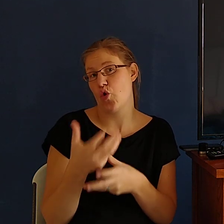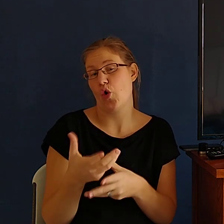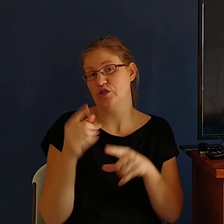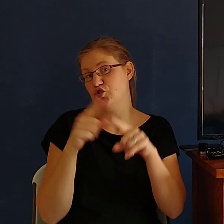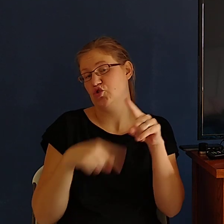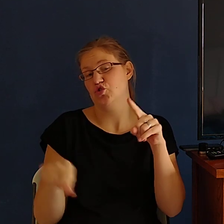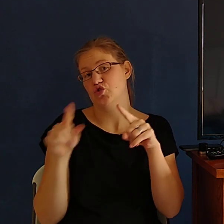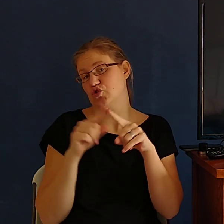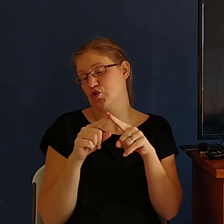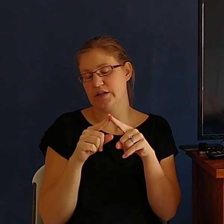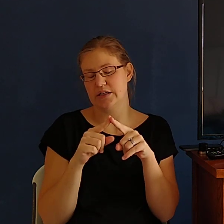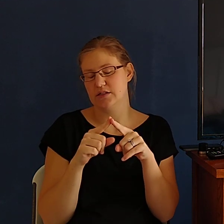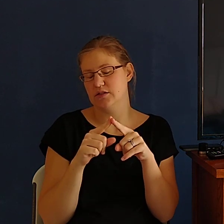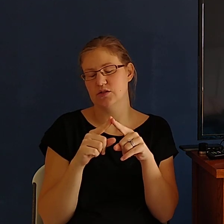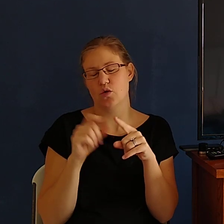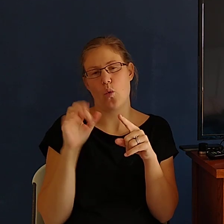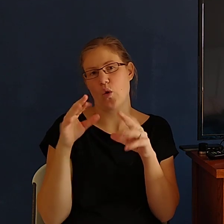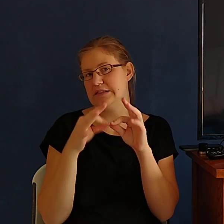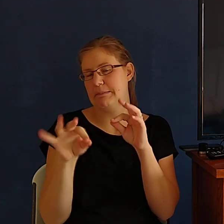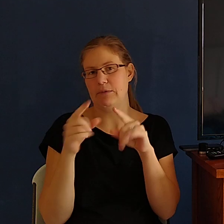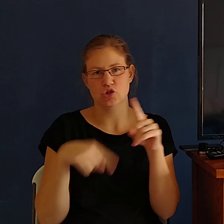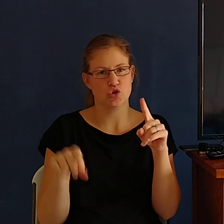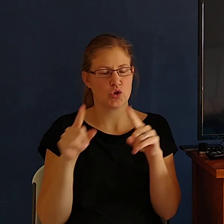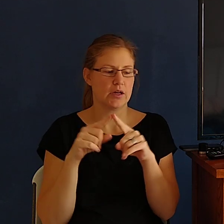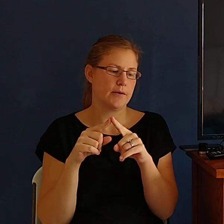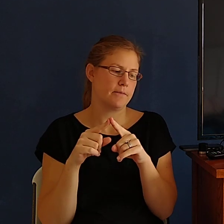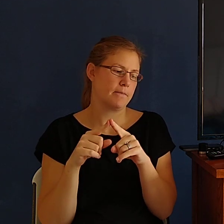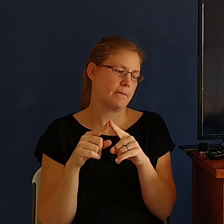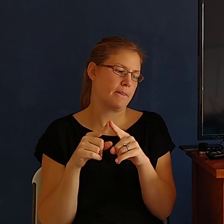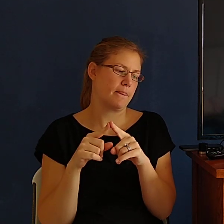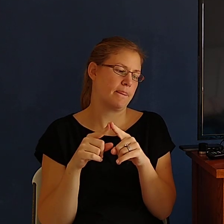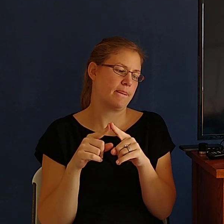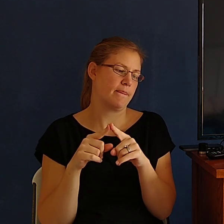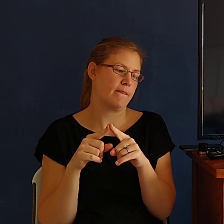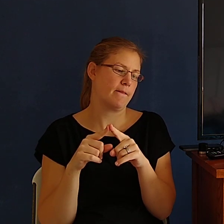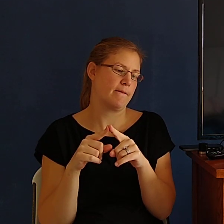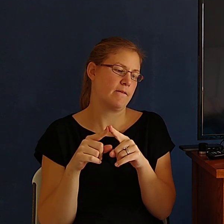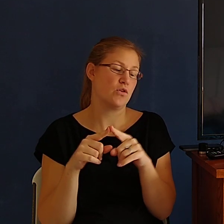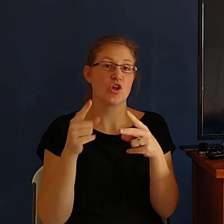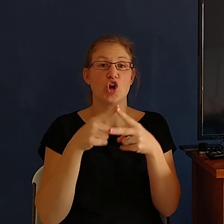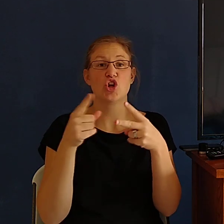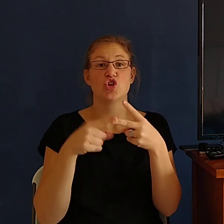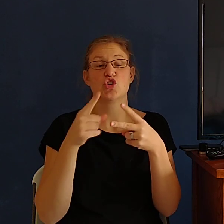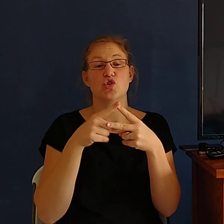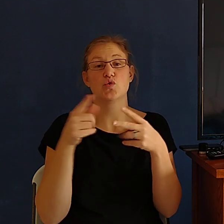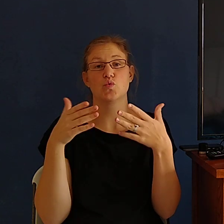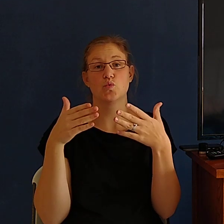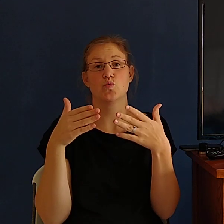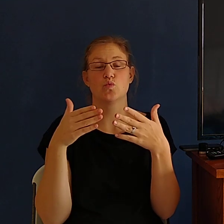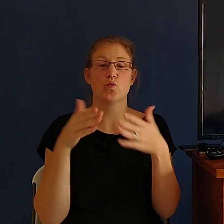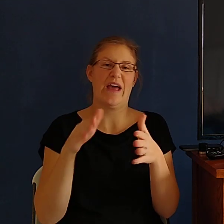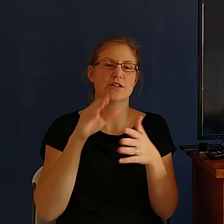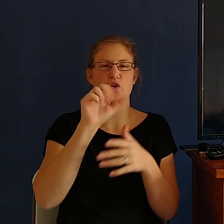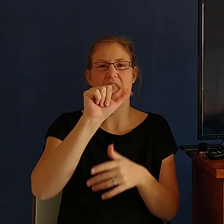circuits or simple circuit. So there are two mechanisms or algorithms